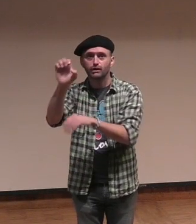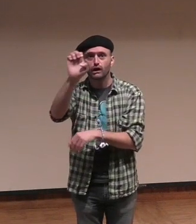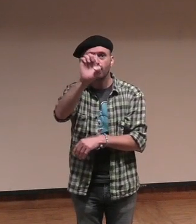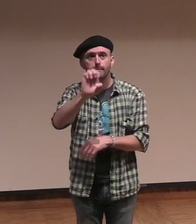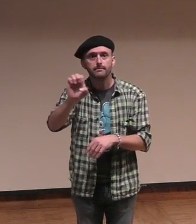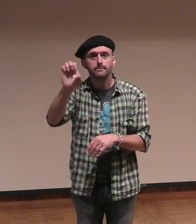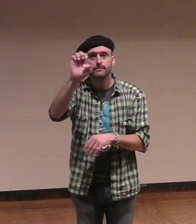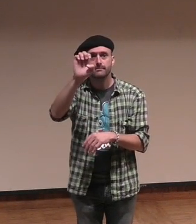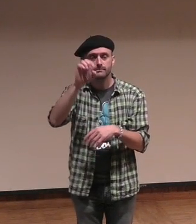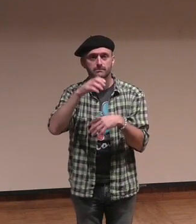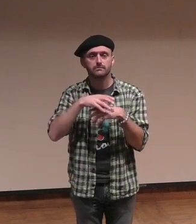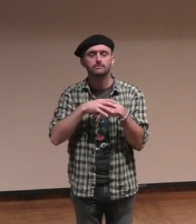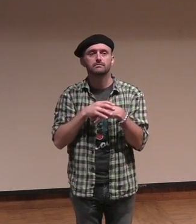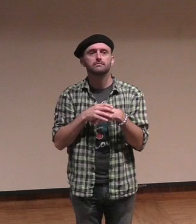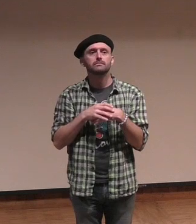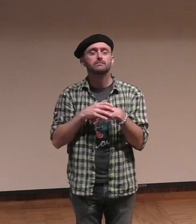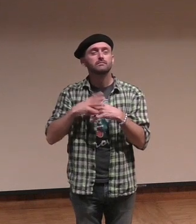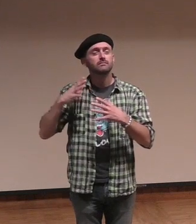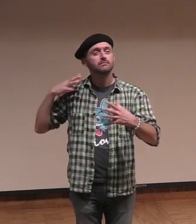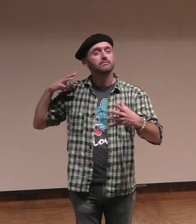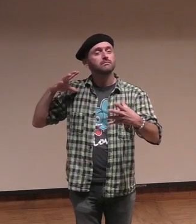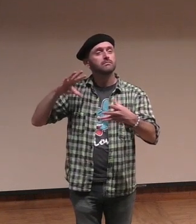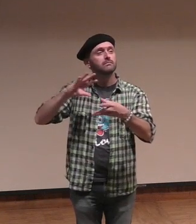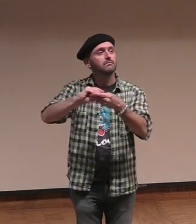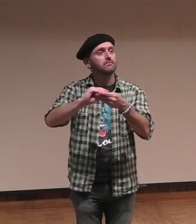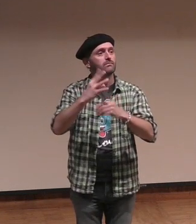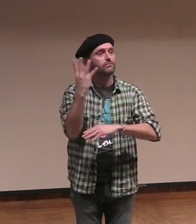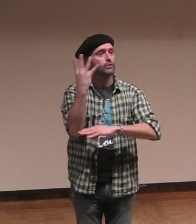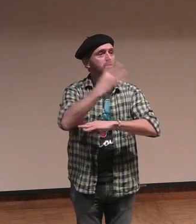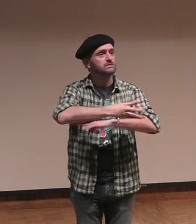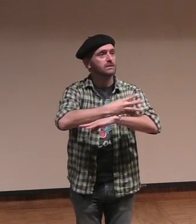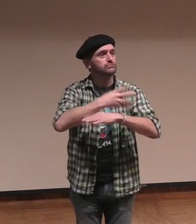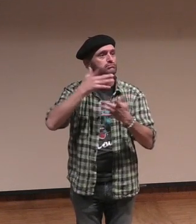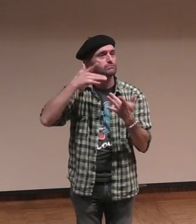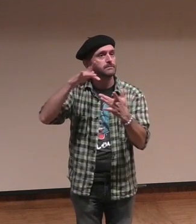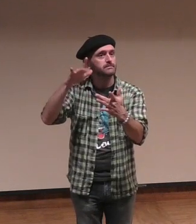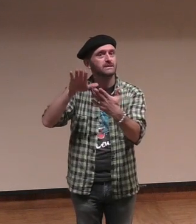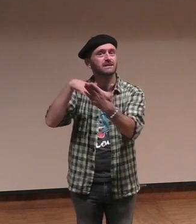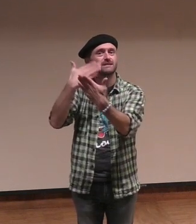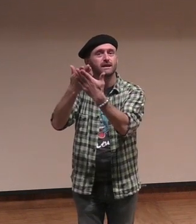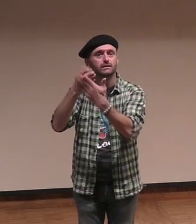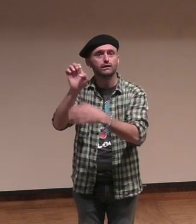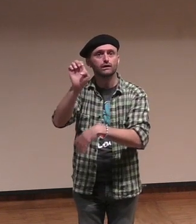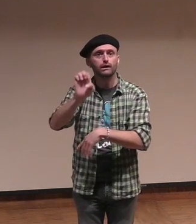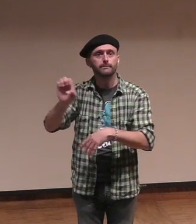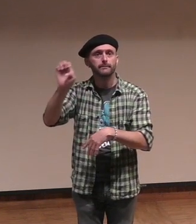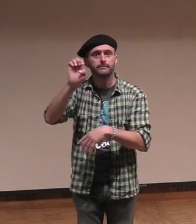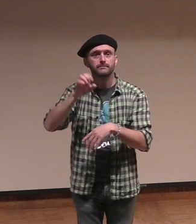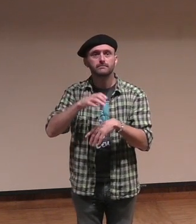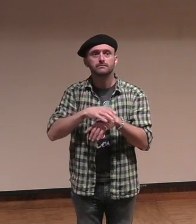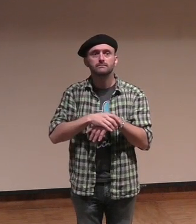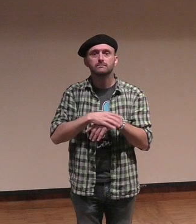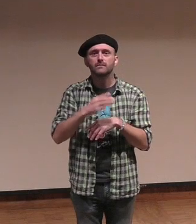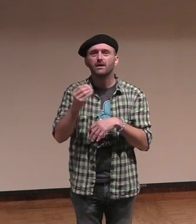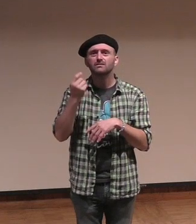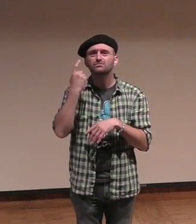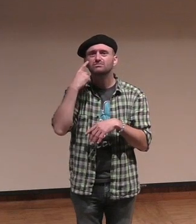Or when you land, say if in a plane, I went on a 4-day trip and I arrived in Europe, and I